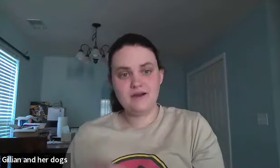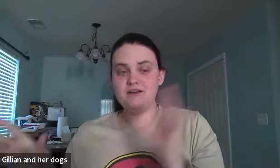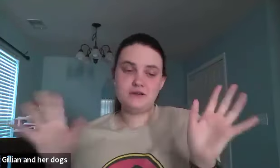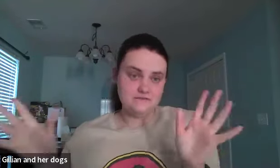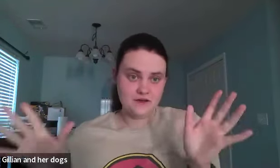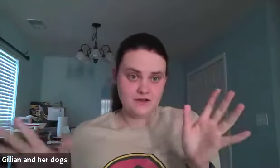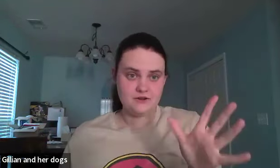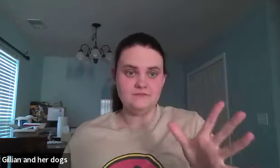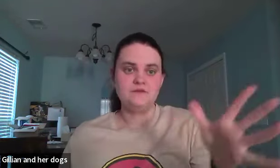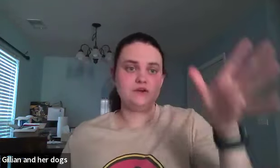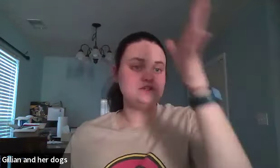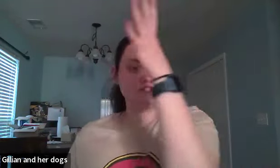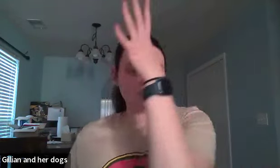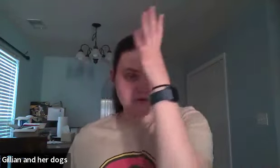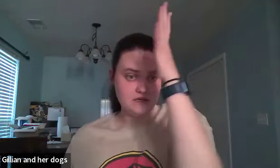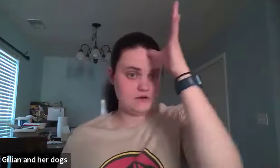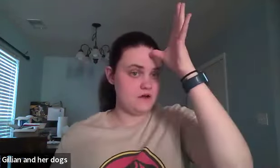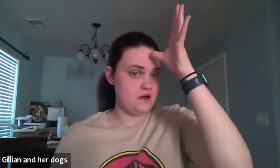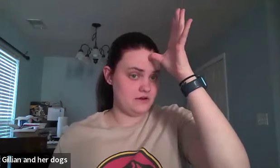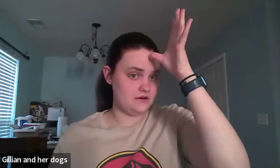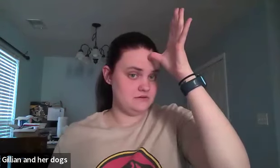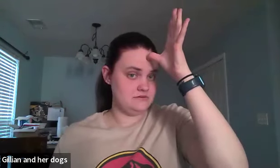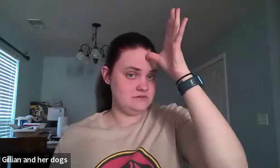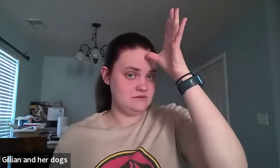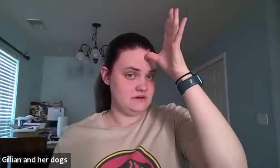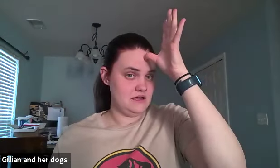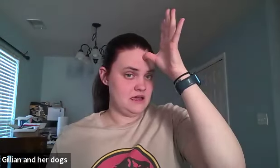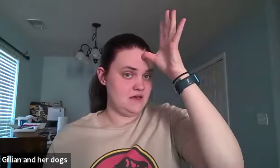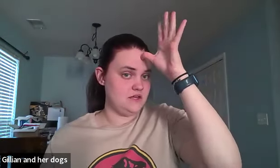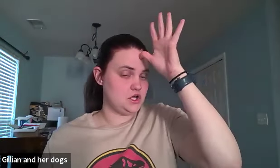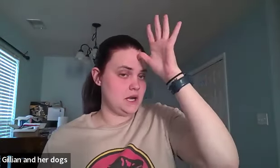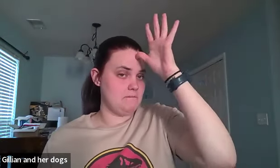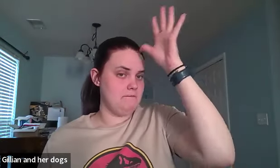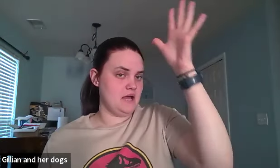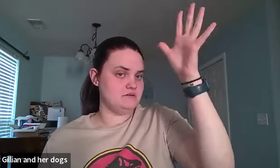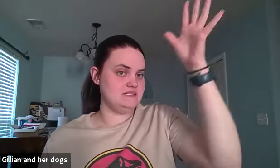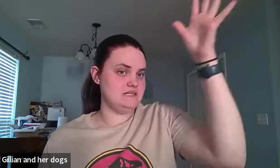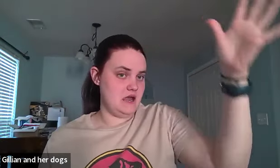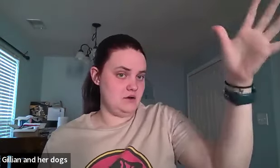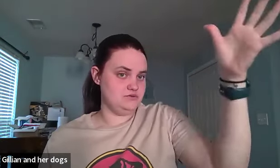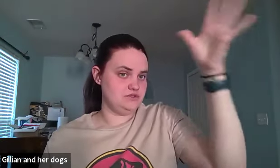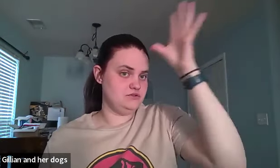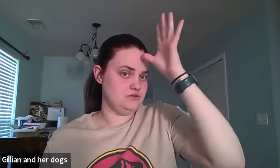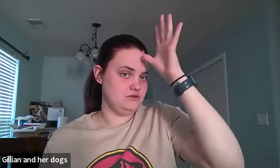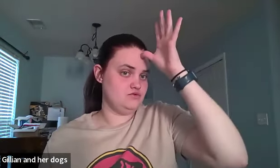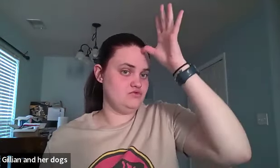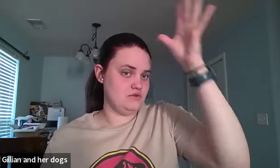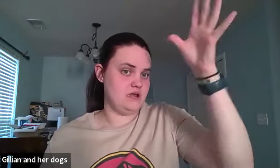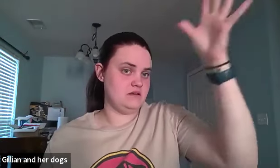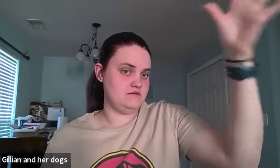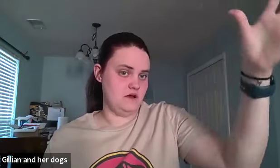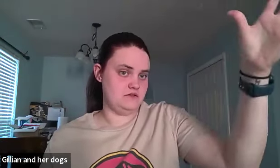Grandpa or grandfather, you're going to start like our father, and then you're going to bounce it out.